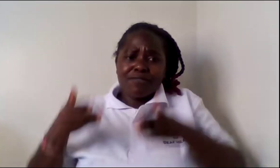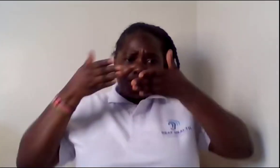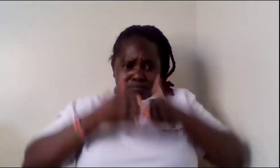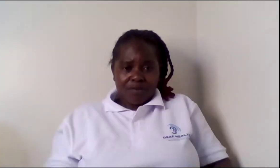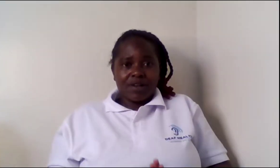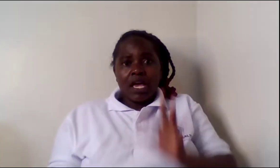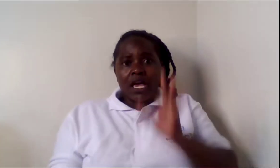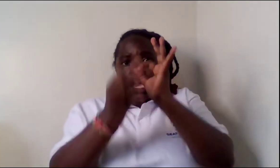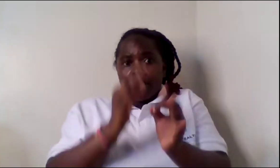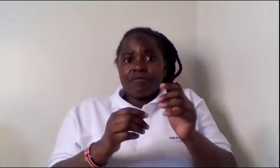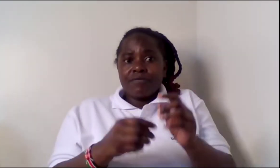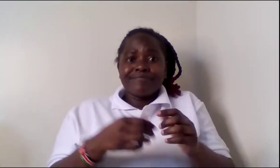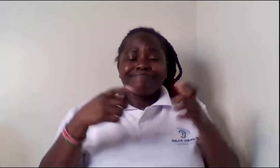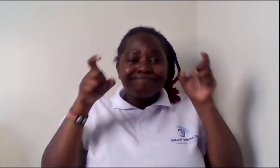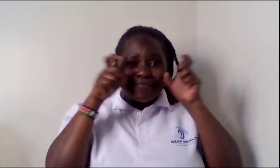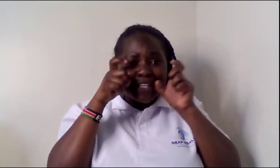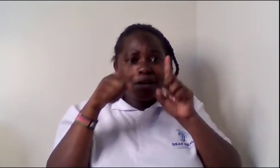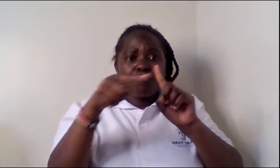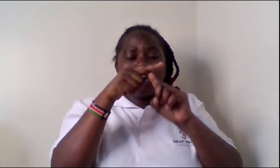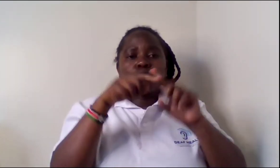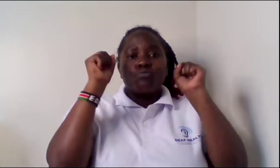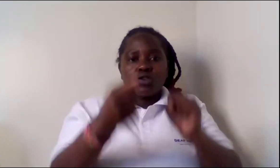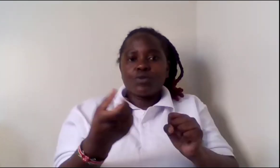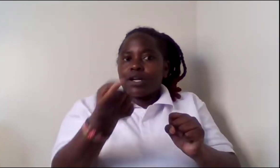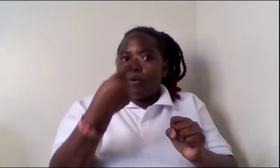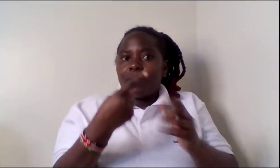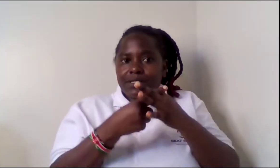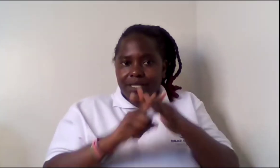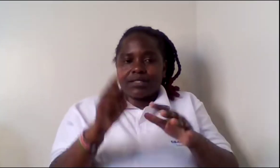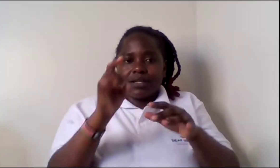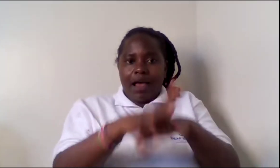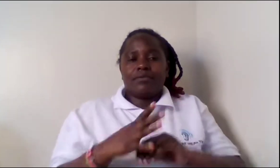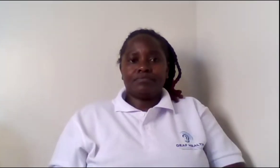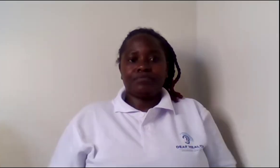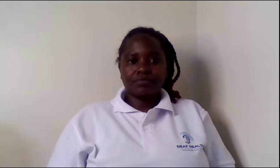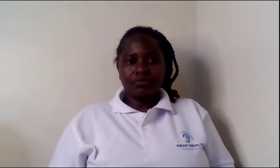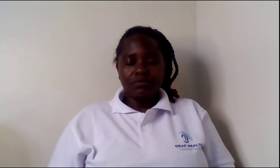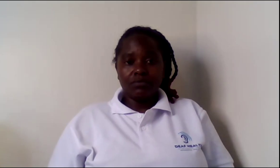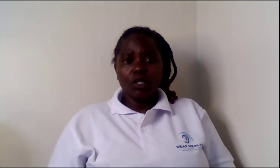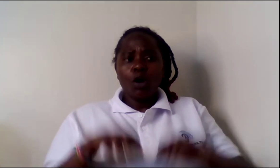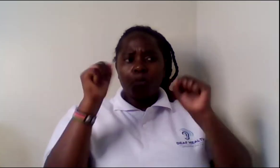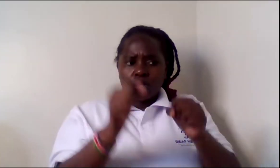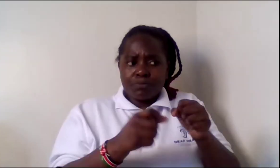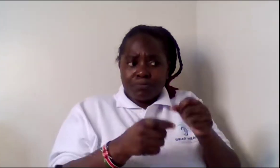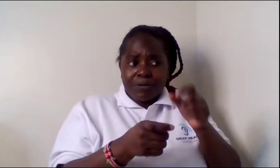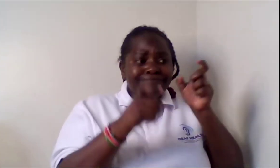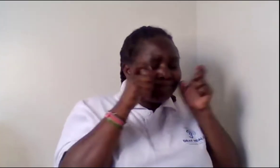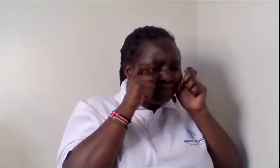on treatment. This will reduce their risk of getting passing the HIV to the child during pregnancy